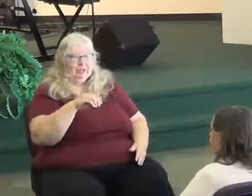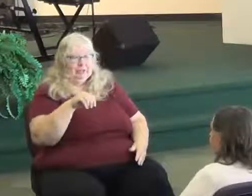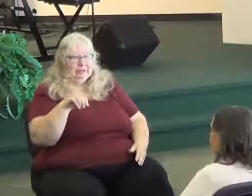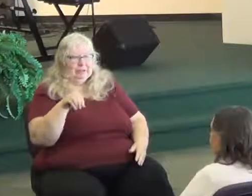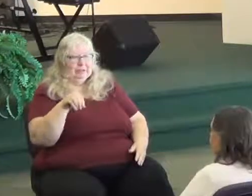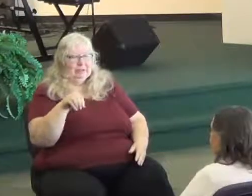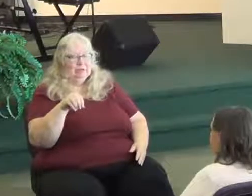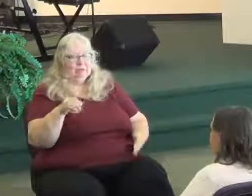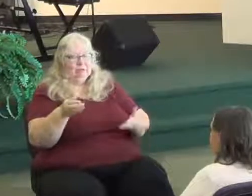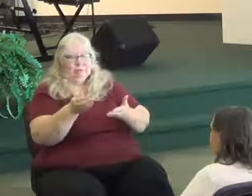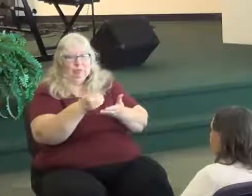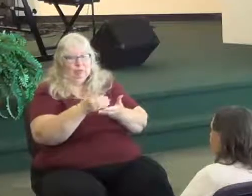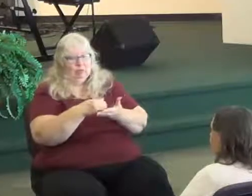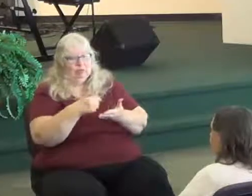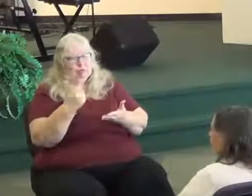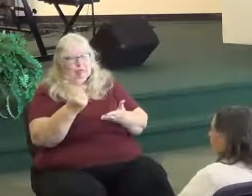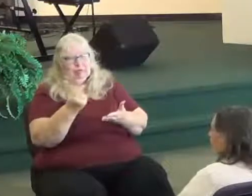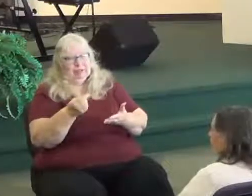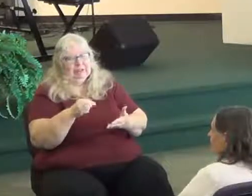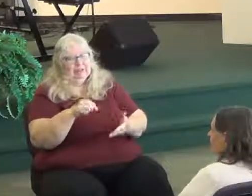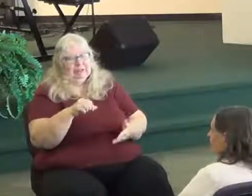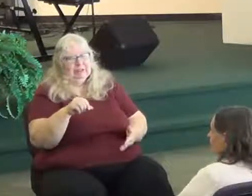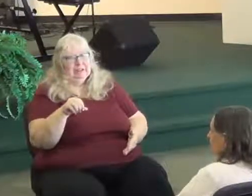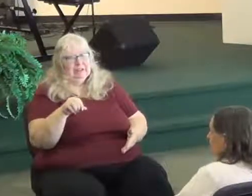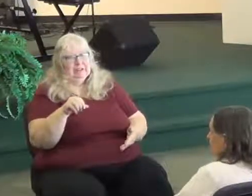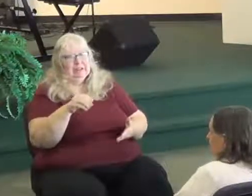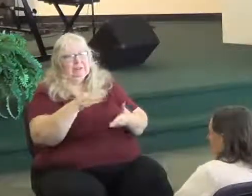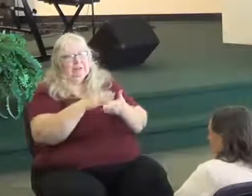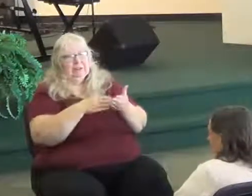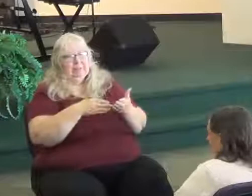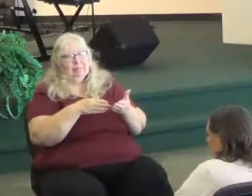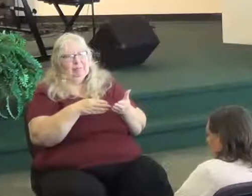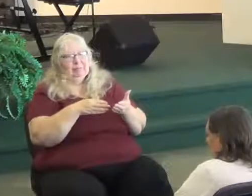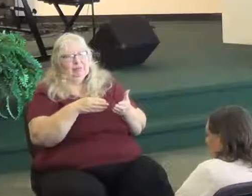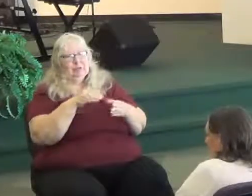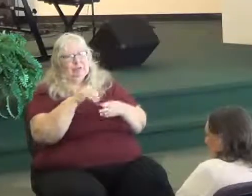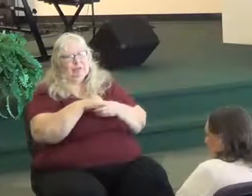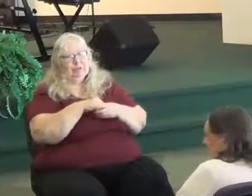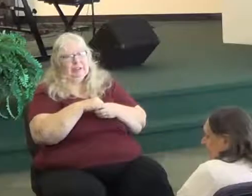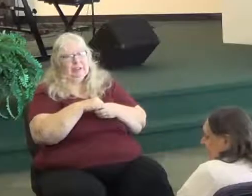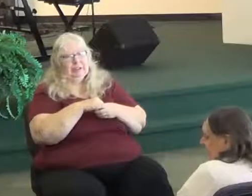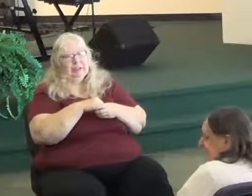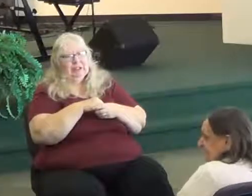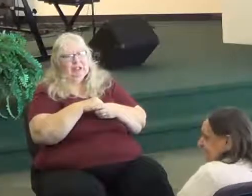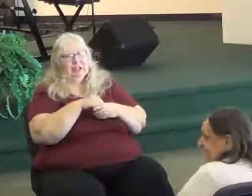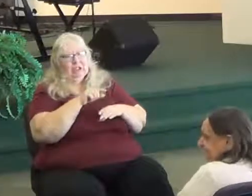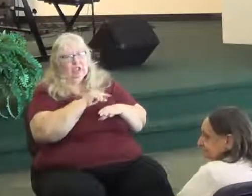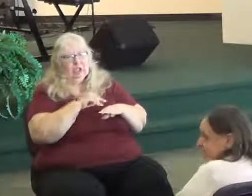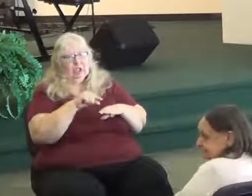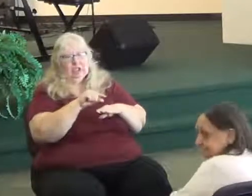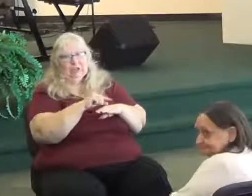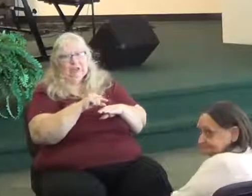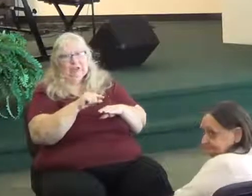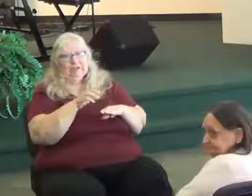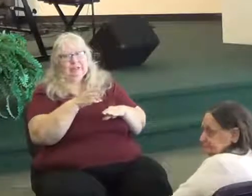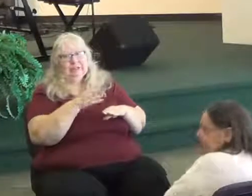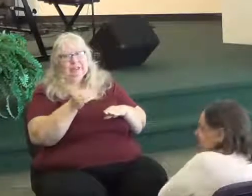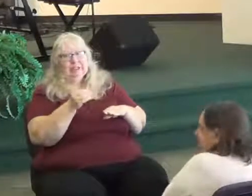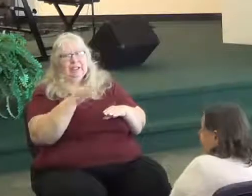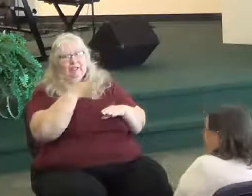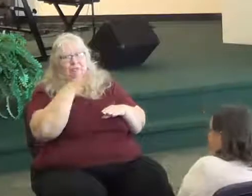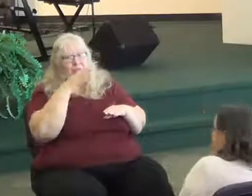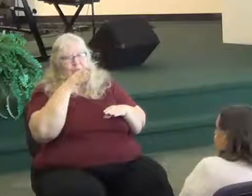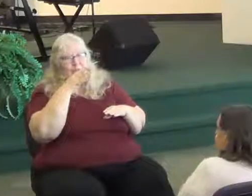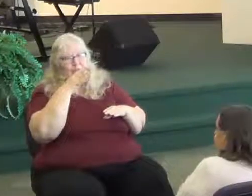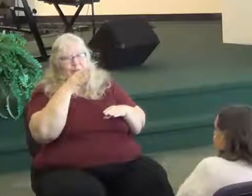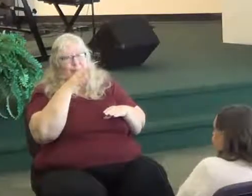small crop. Some of us in here have been around gardening and farming, and we understand that a kernel of